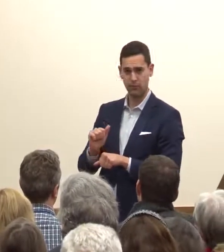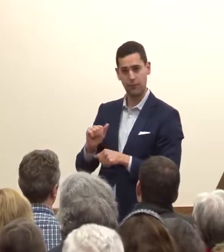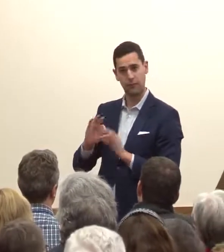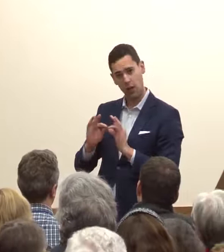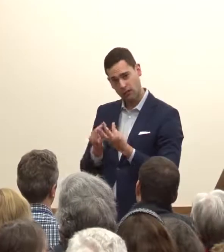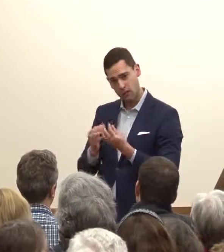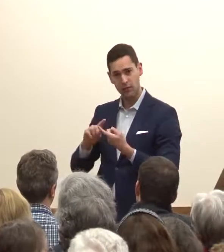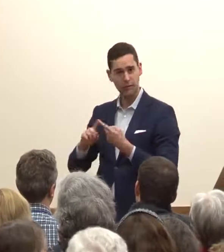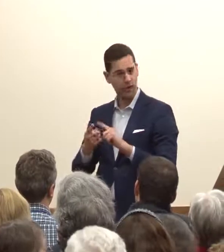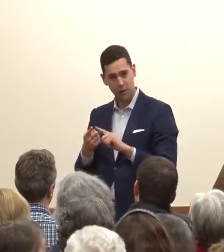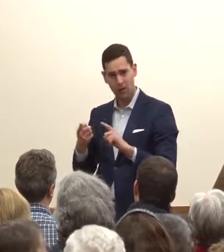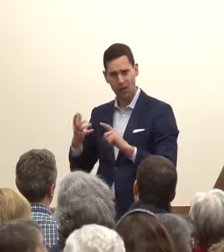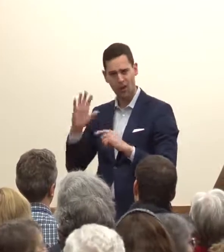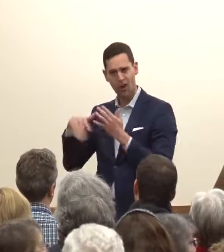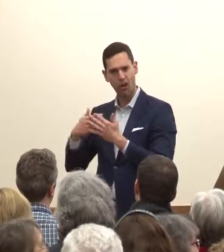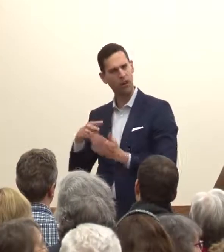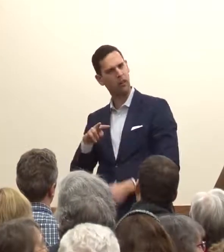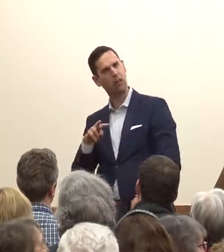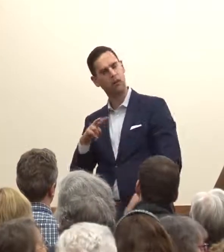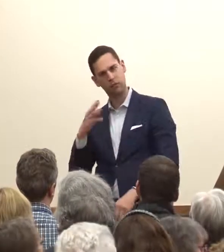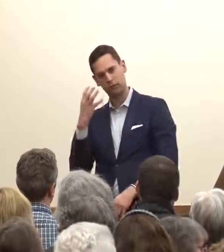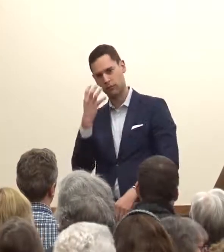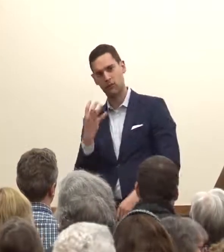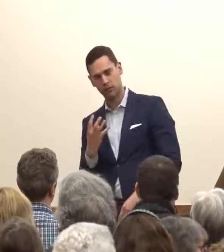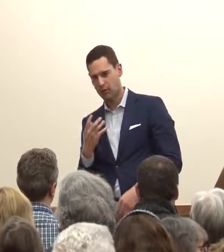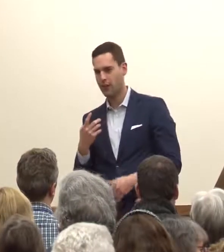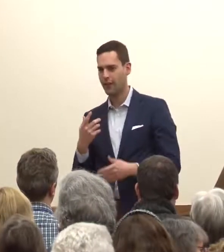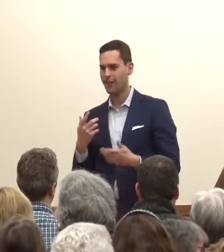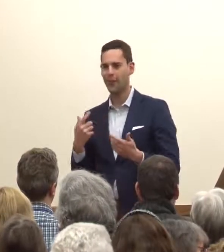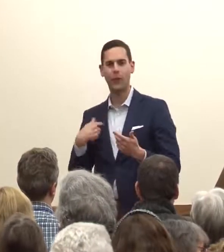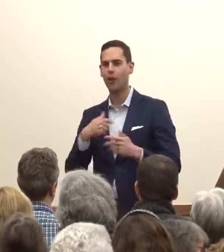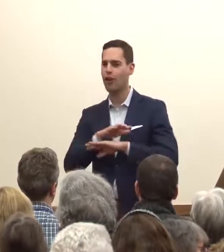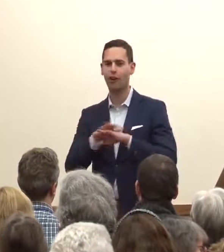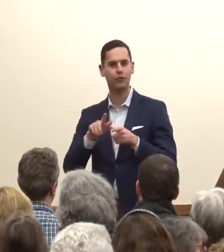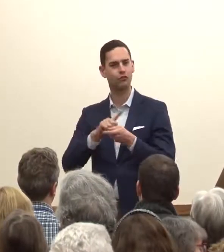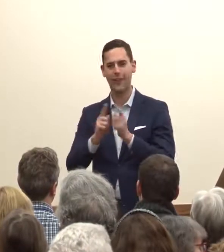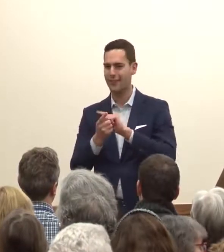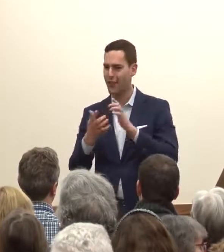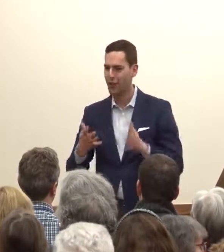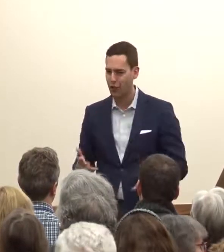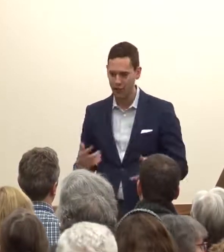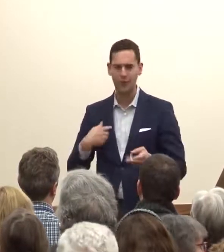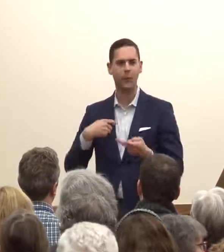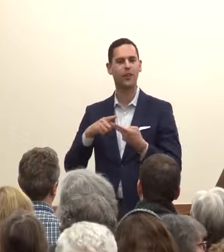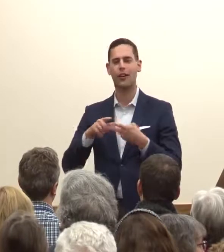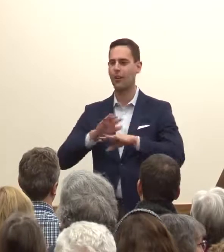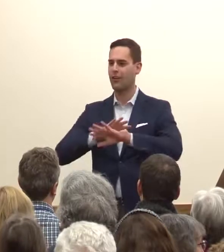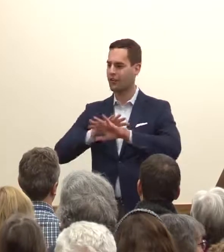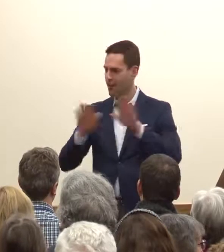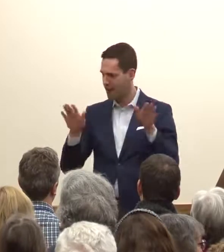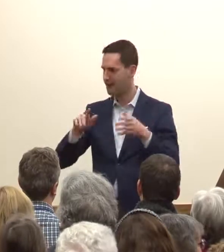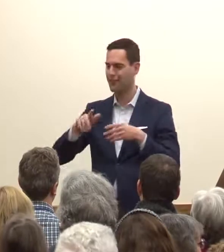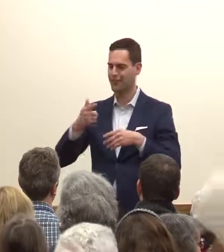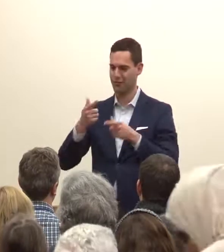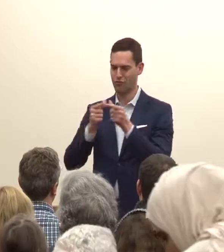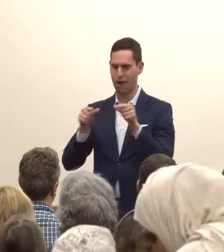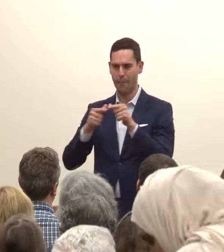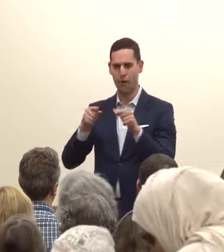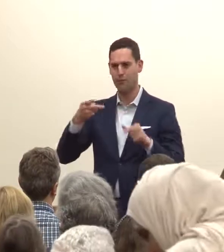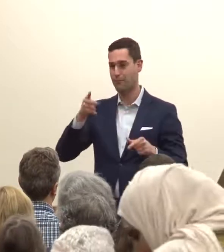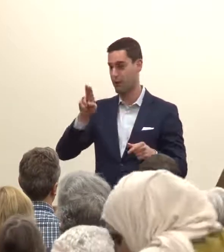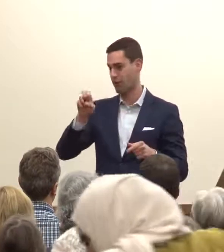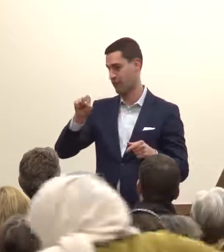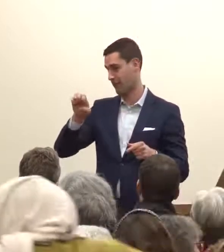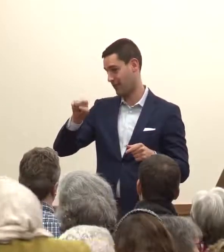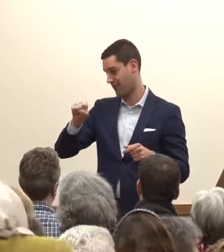we do. We are not translators, we are not grammar pusses, but that's all that the layman has any reason